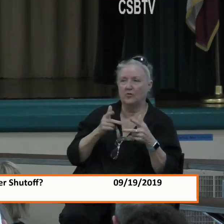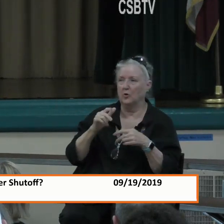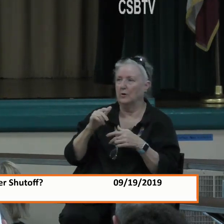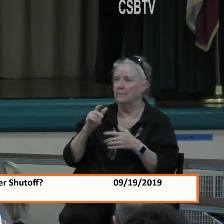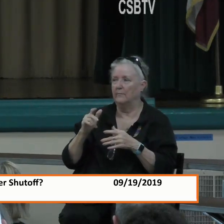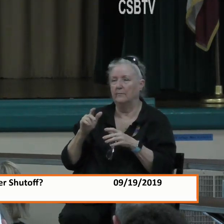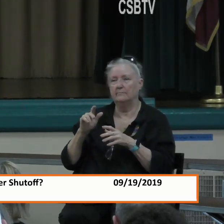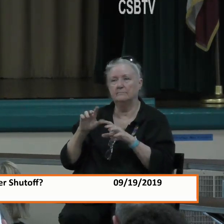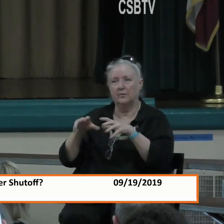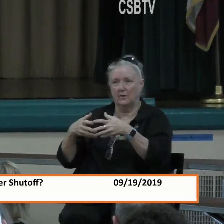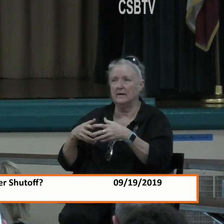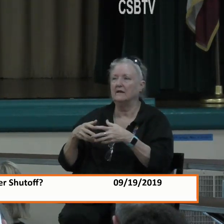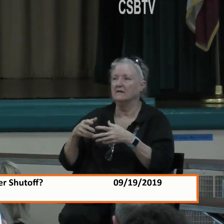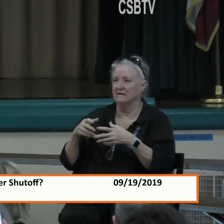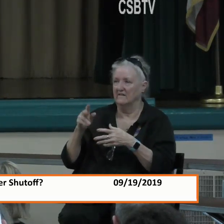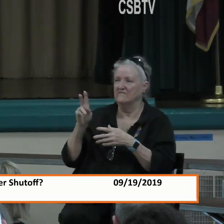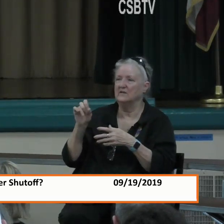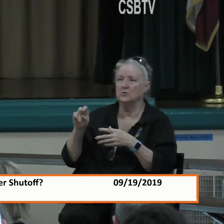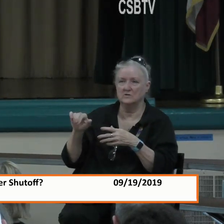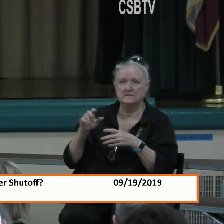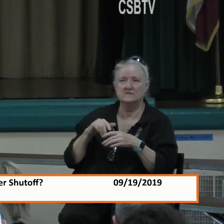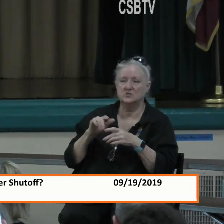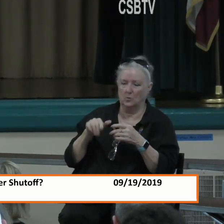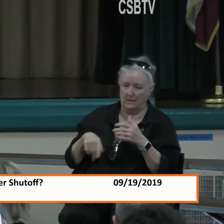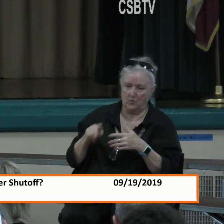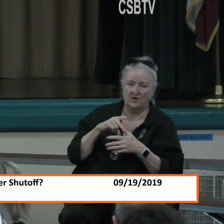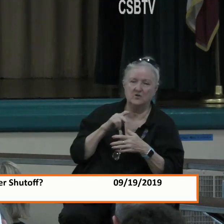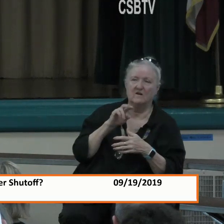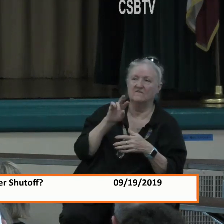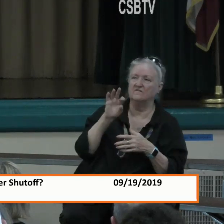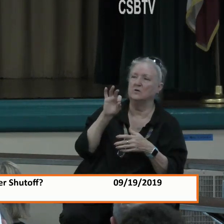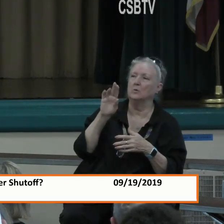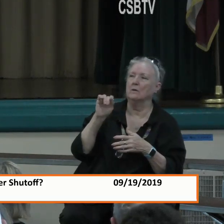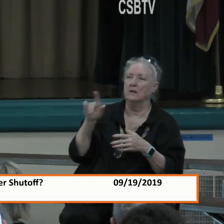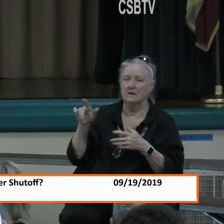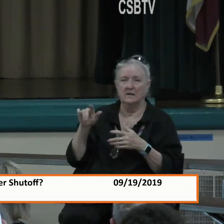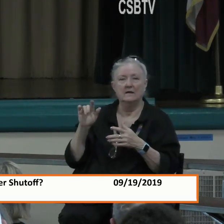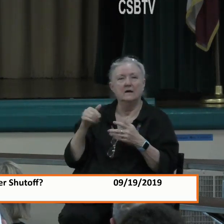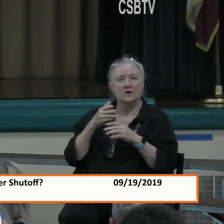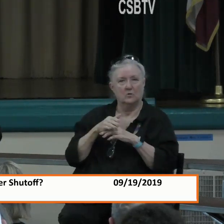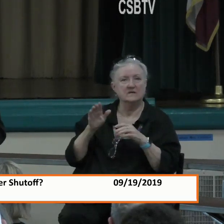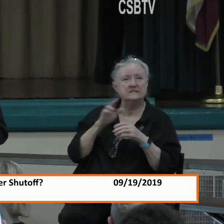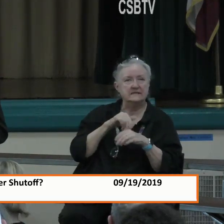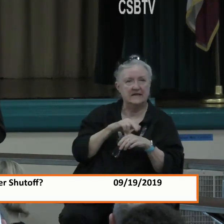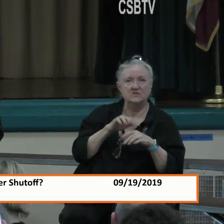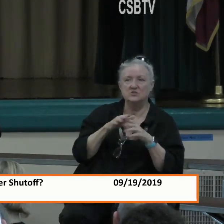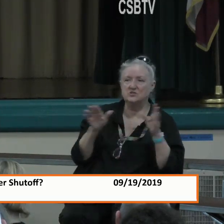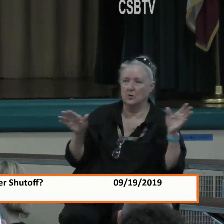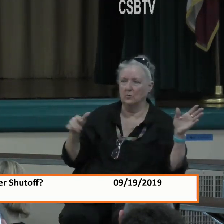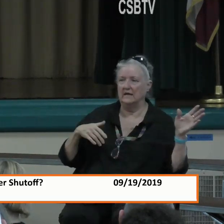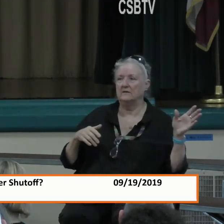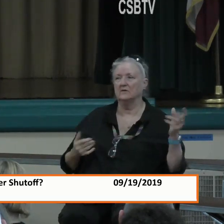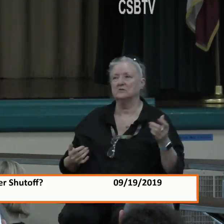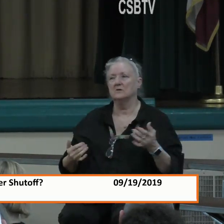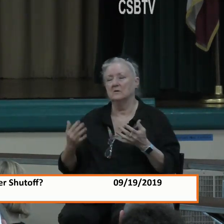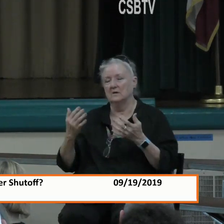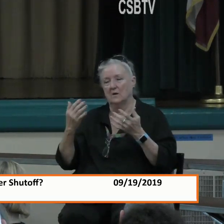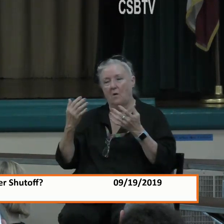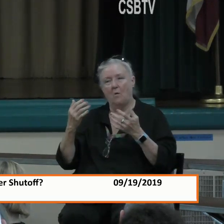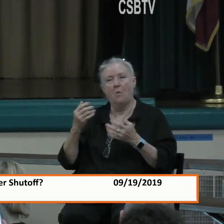so we prioritize fuel across the network, across the nation. So we not only deal with wildfires,